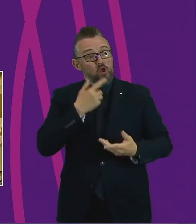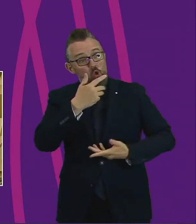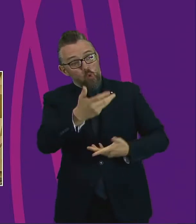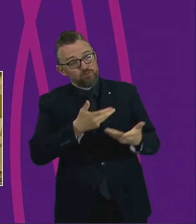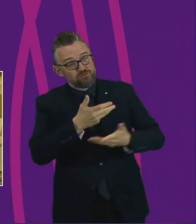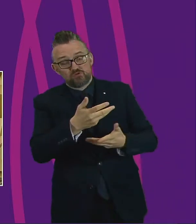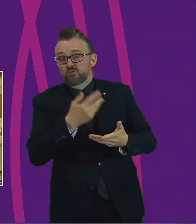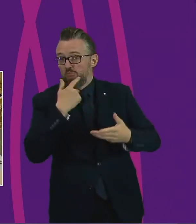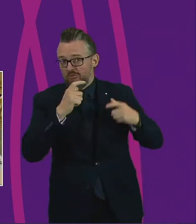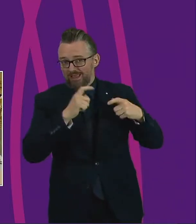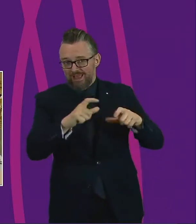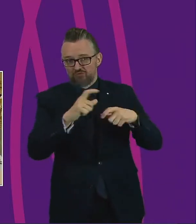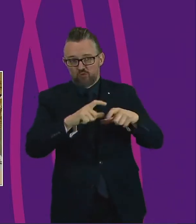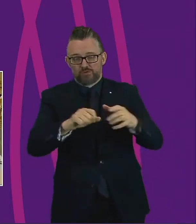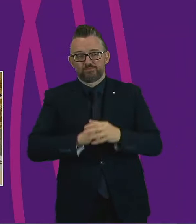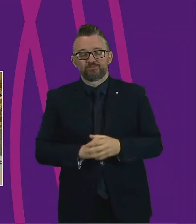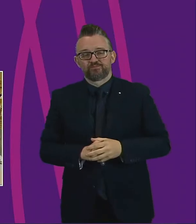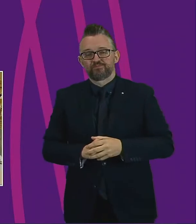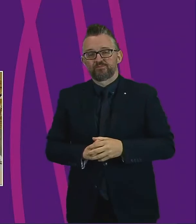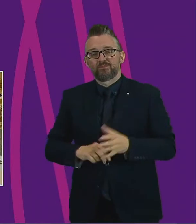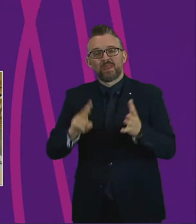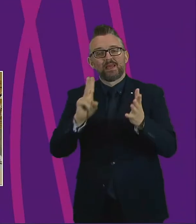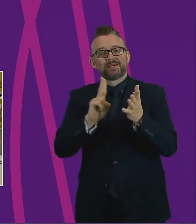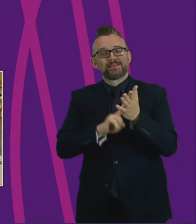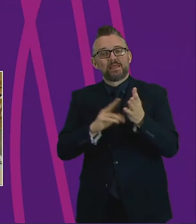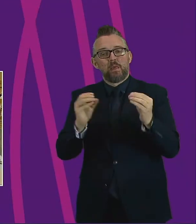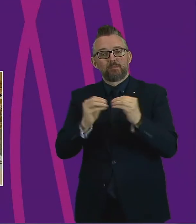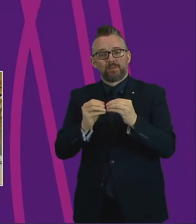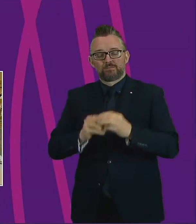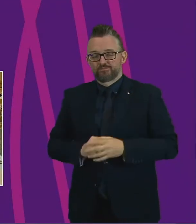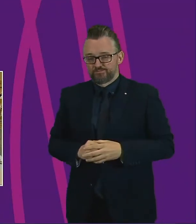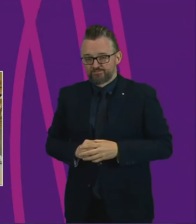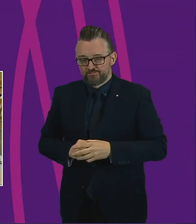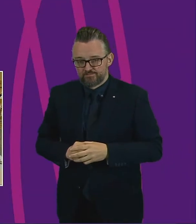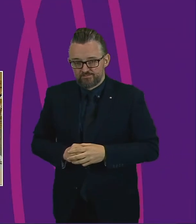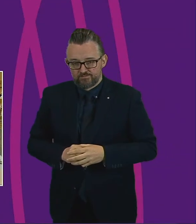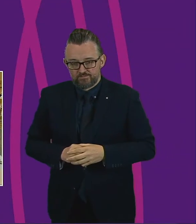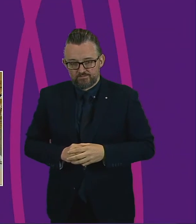continue. Neil Bibby to be followed by John Mason. Neil Bibby.